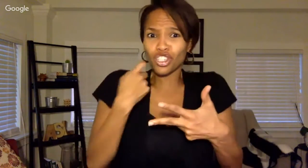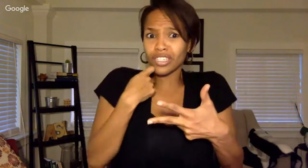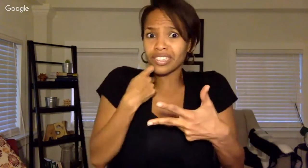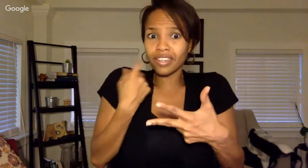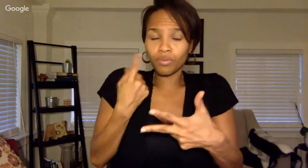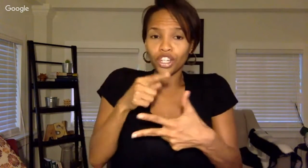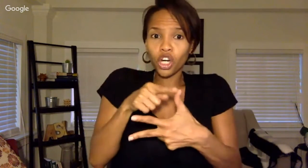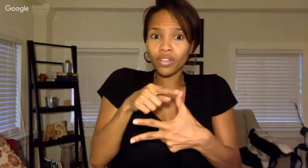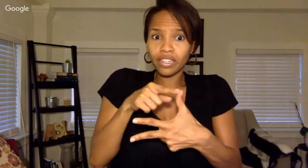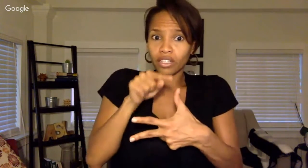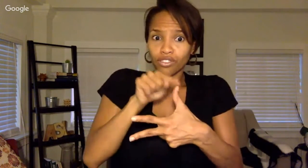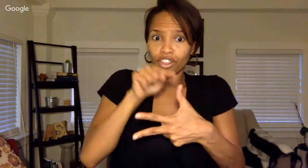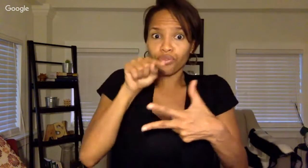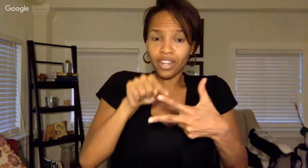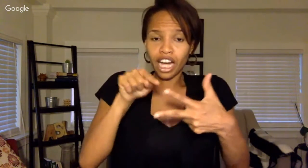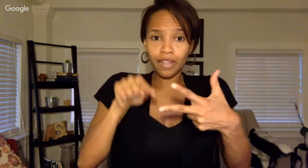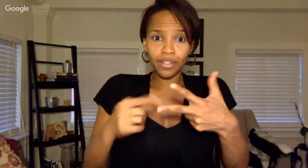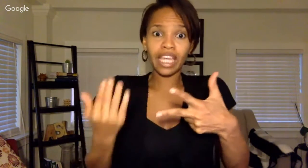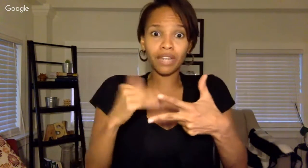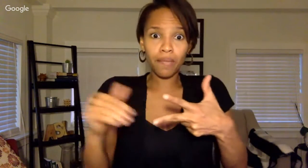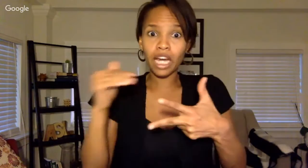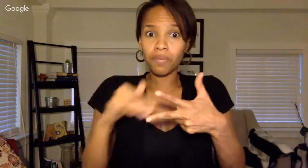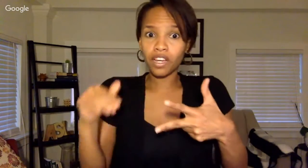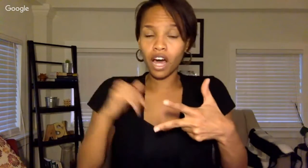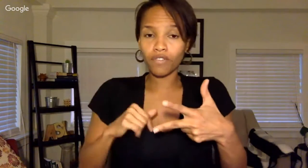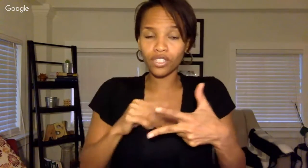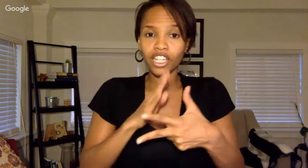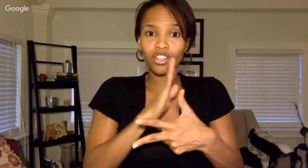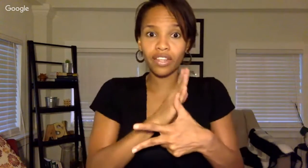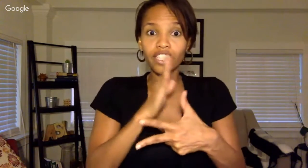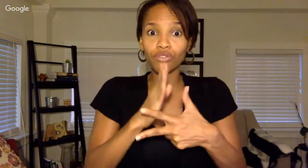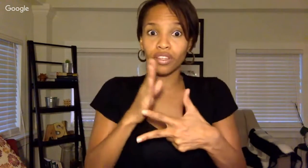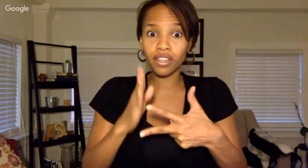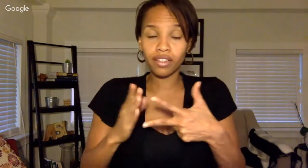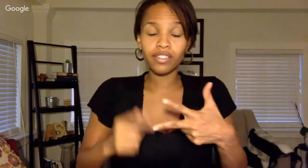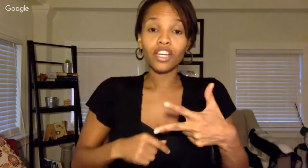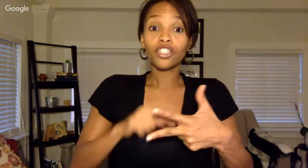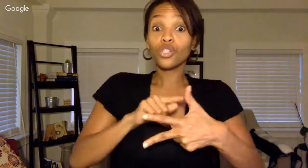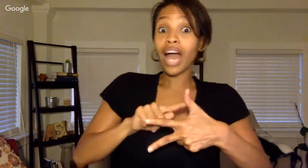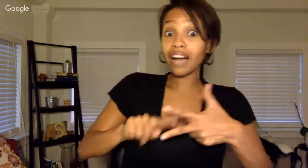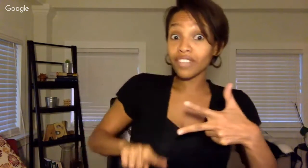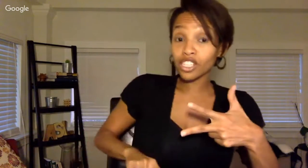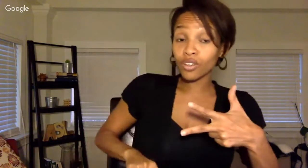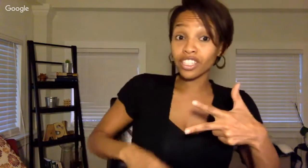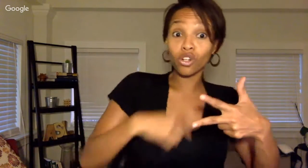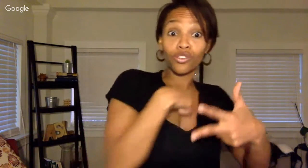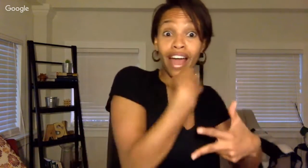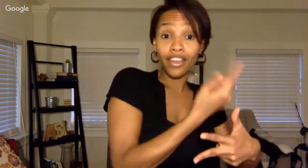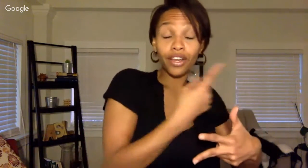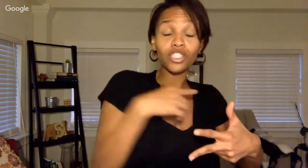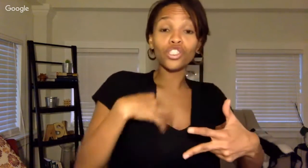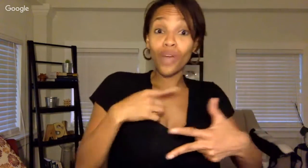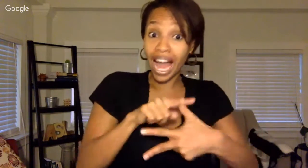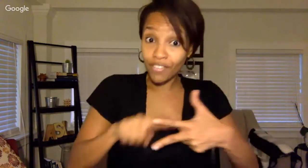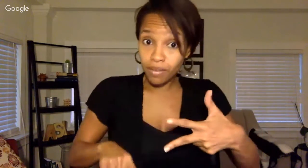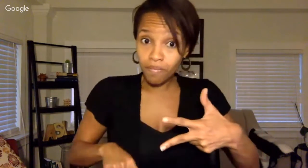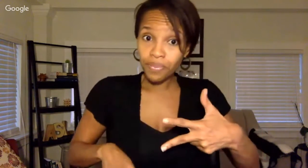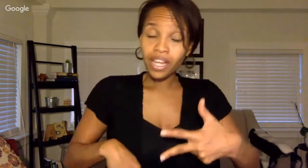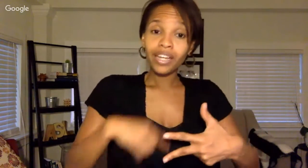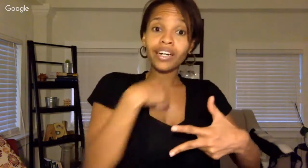just did. We know that these are the 3 documents that keep coming up in the conversation. These 3 things. Do you have these things? Do you have them?